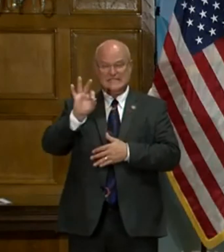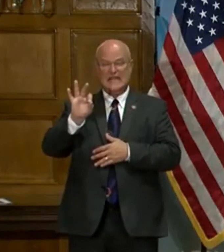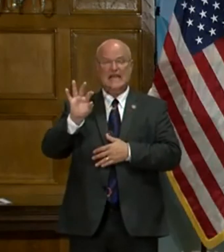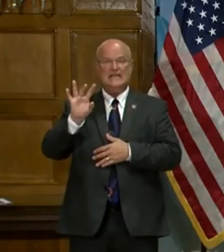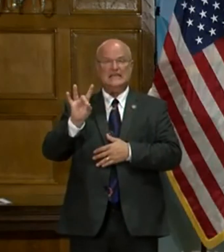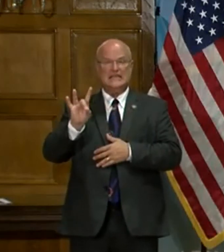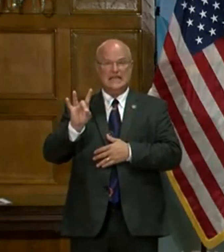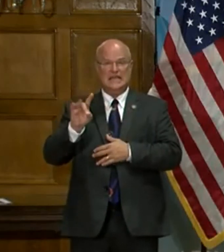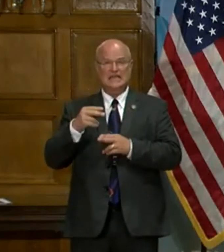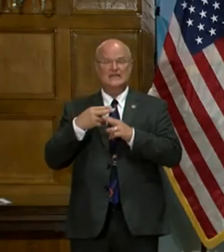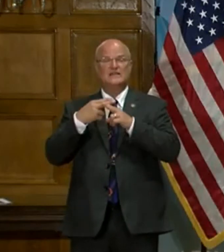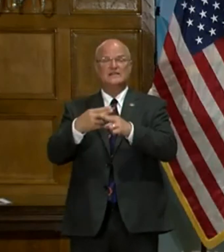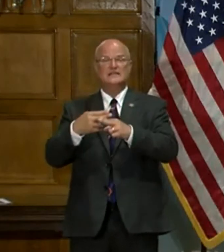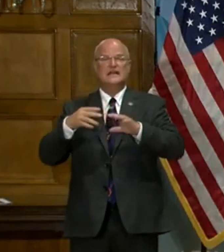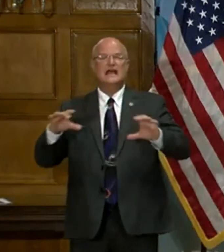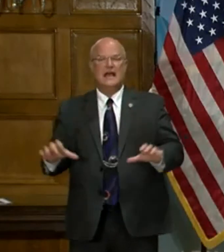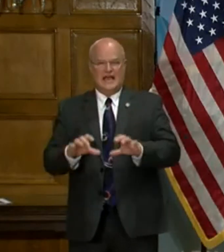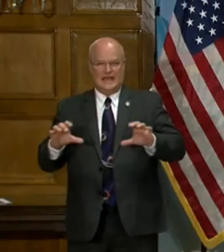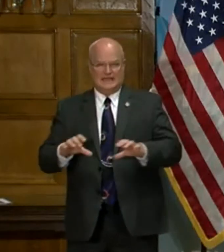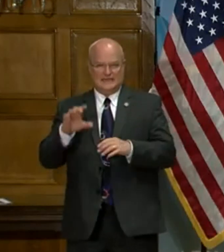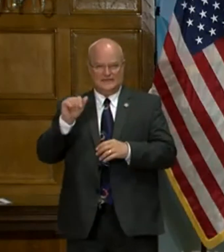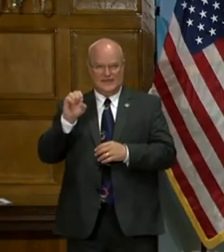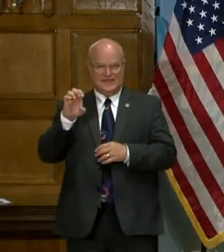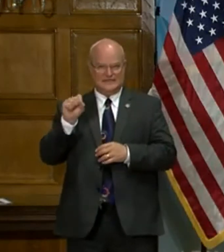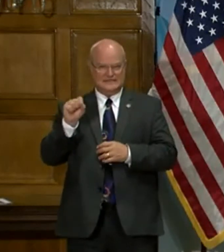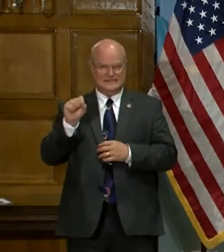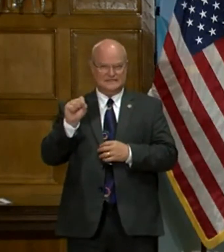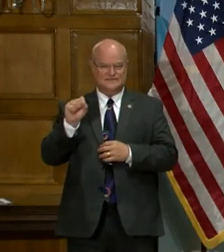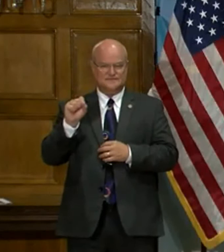6,098 are active cases.